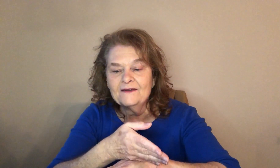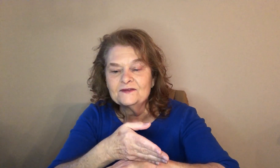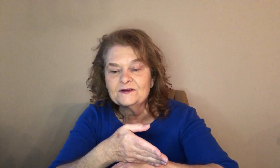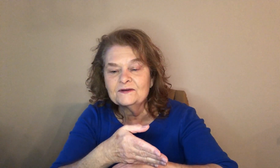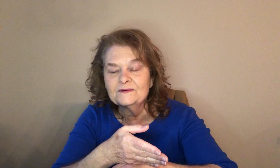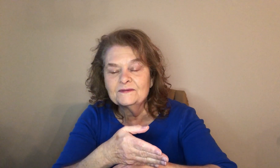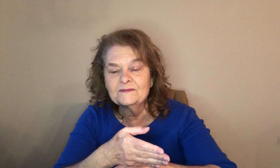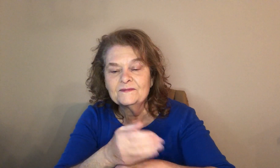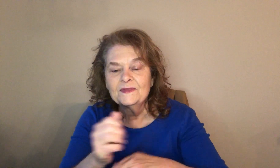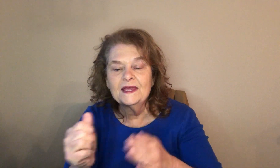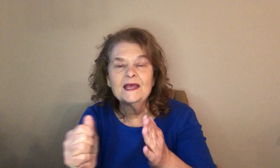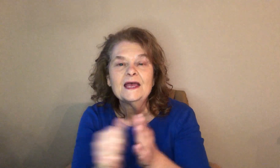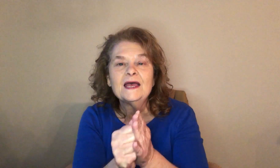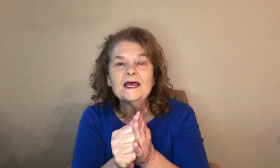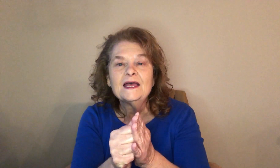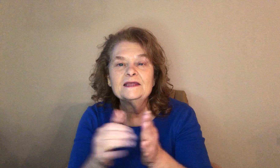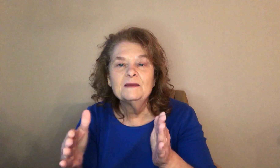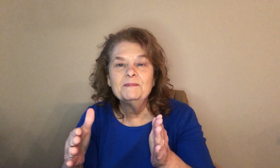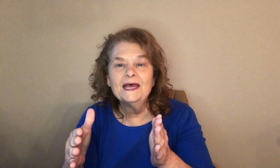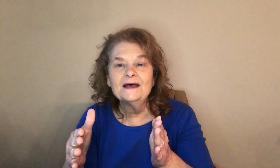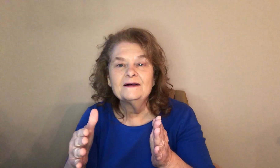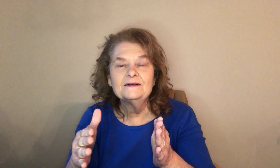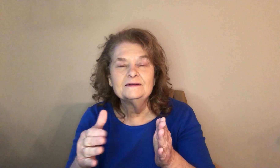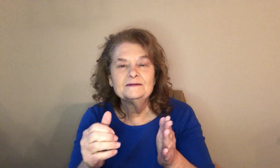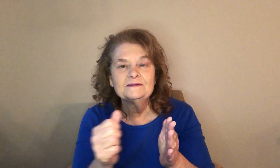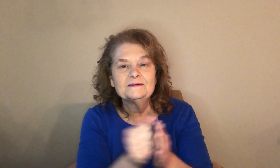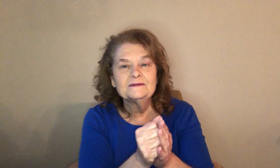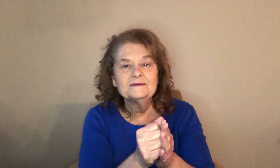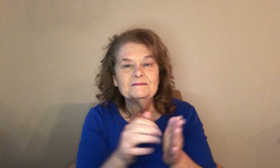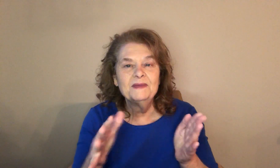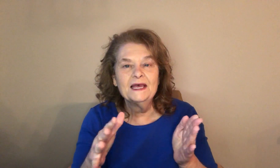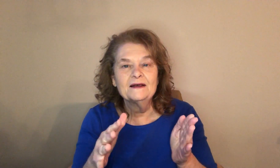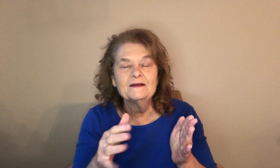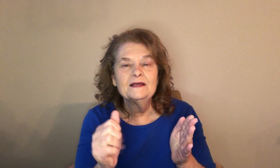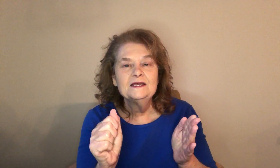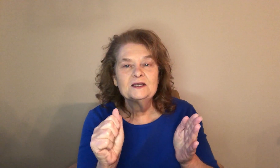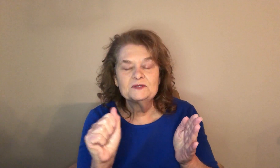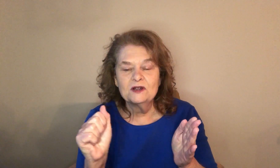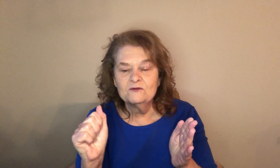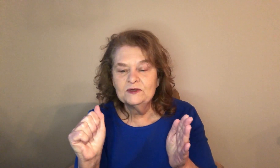After the bell. Bell.